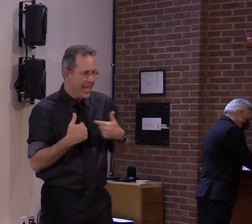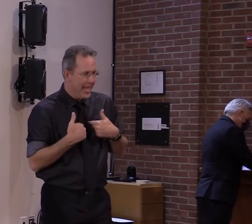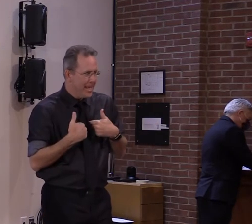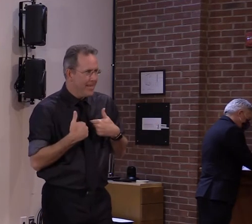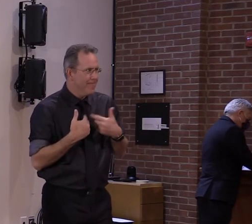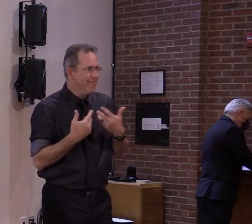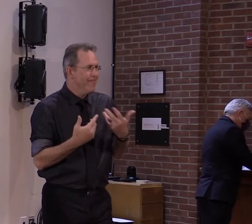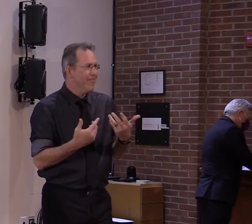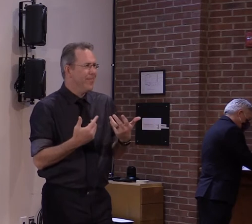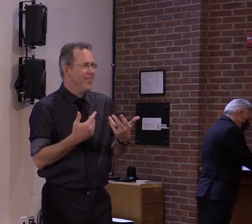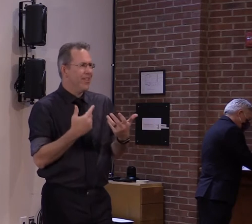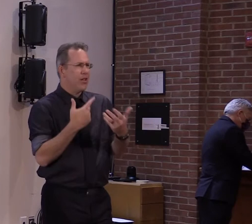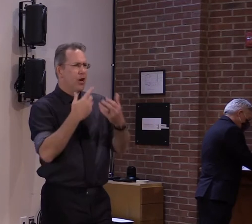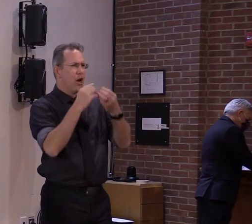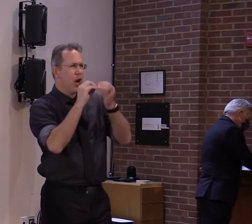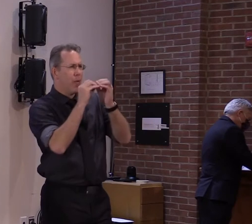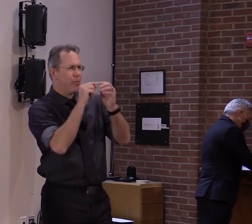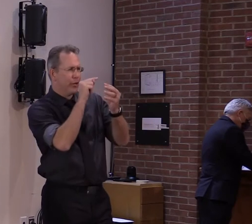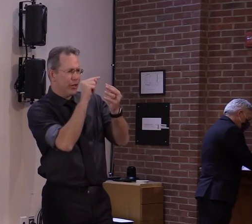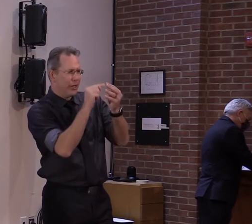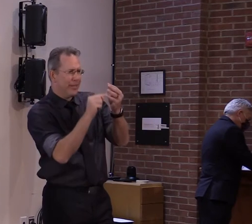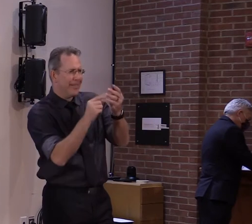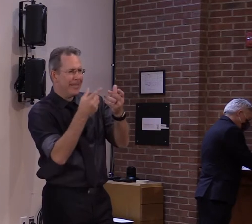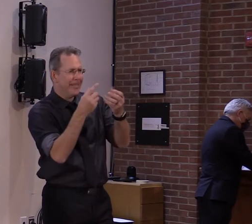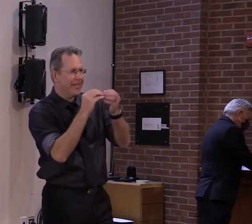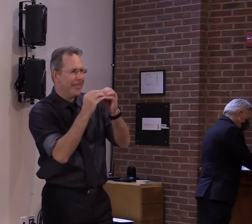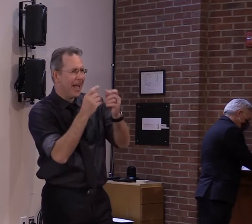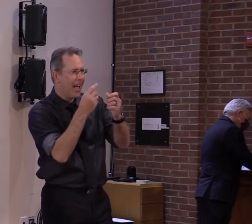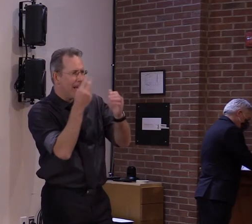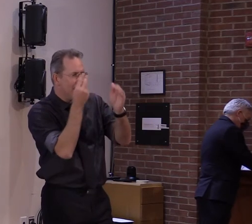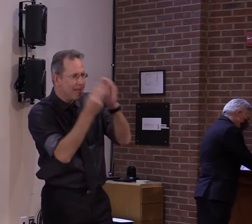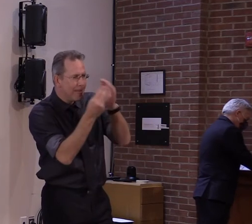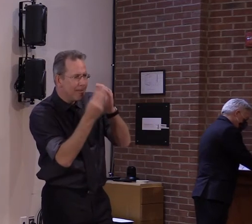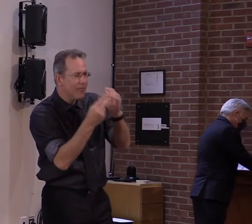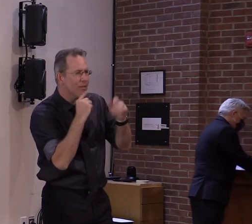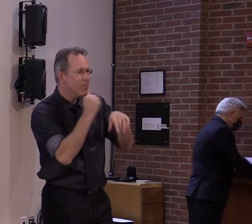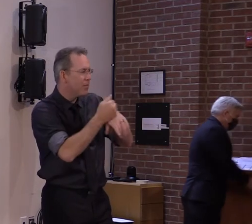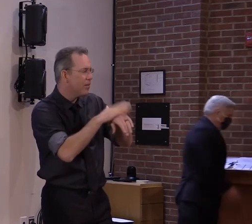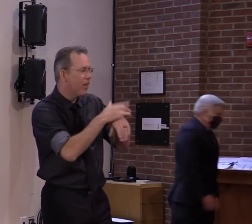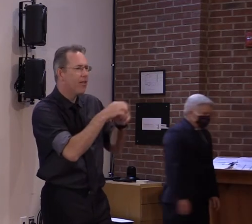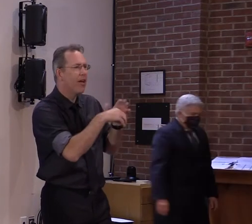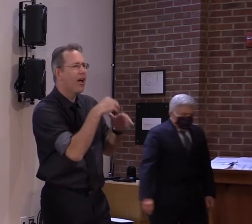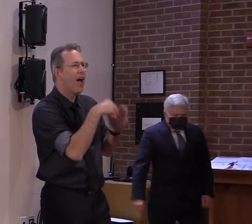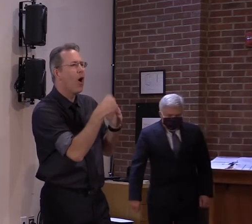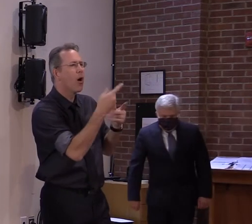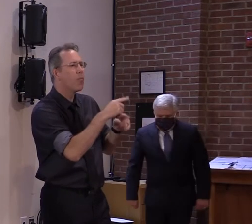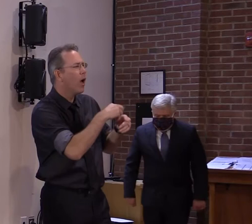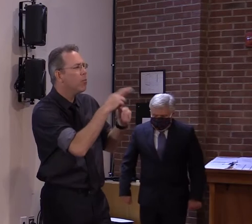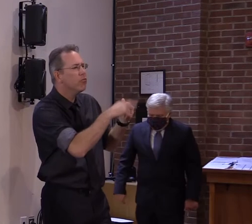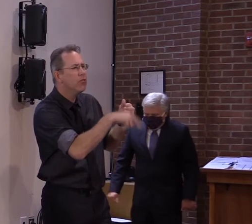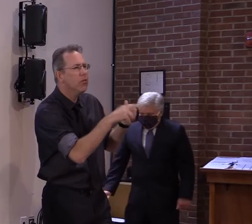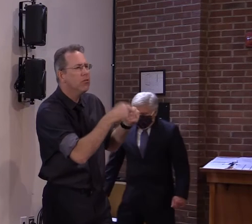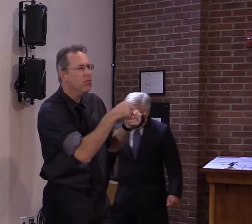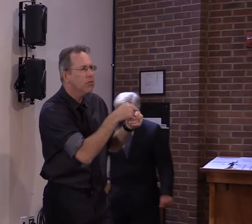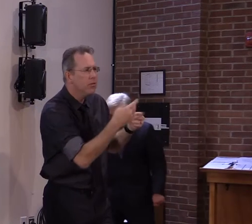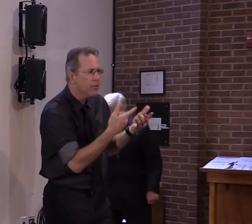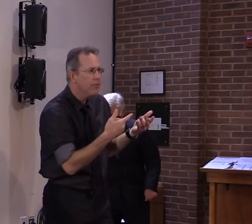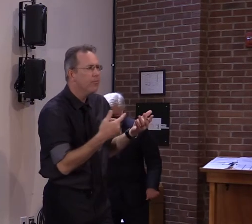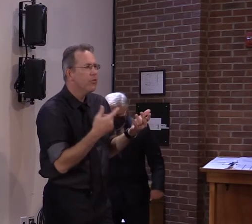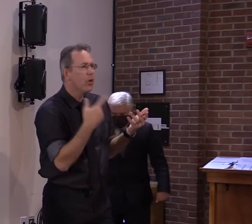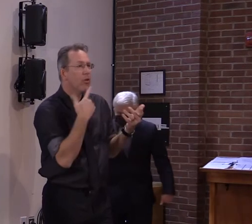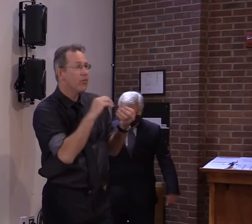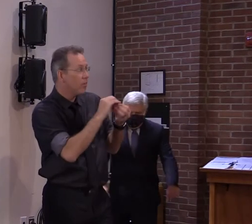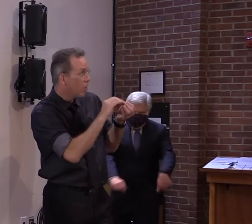claims. There's a lot of components and variations and variables in there. When you talk about